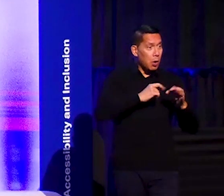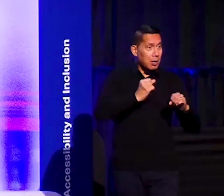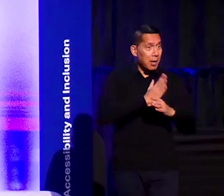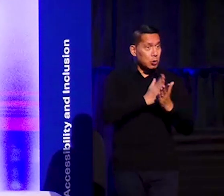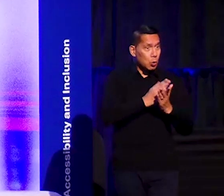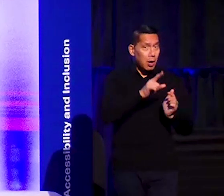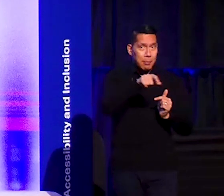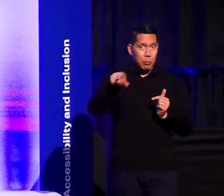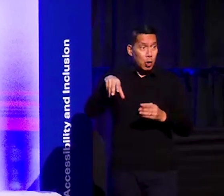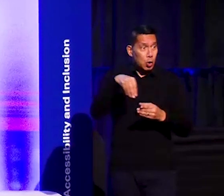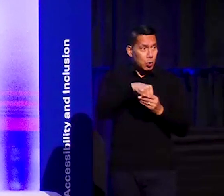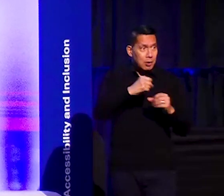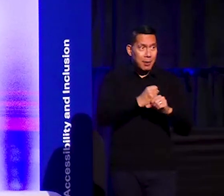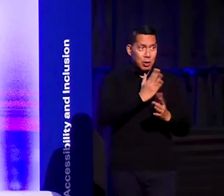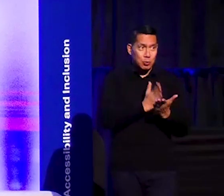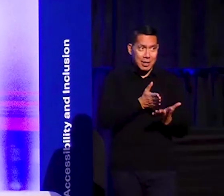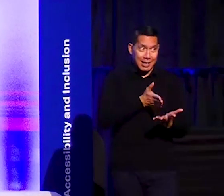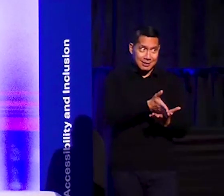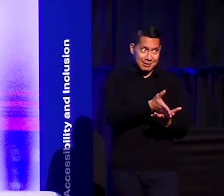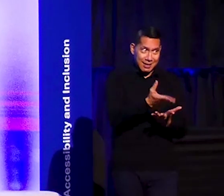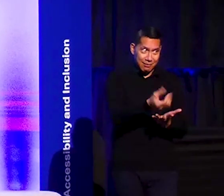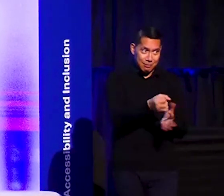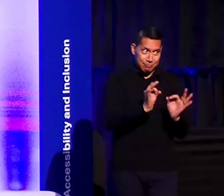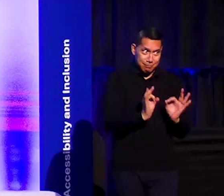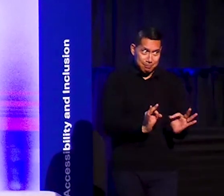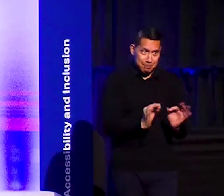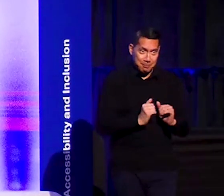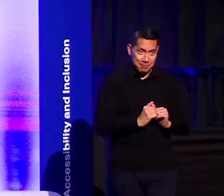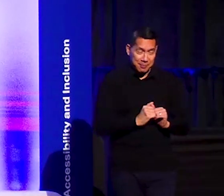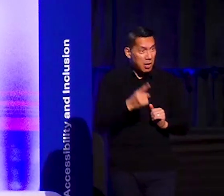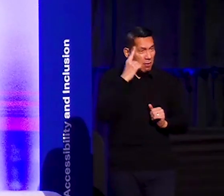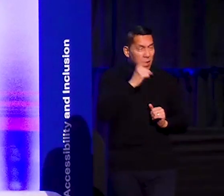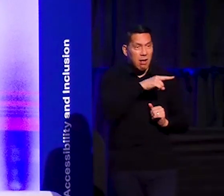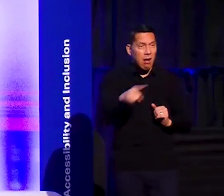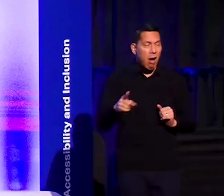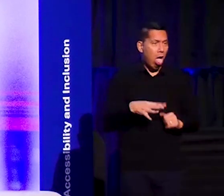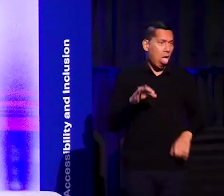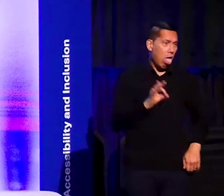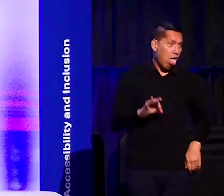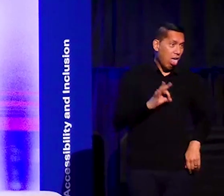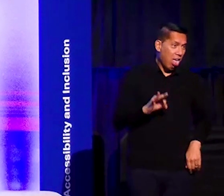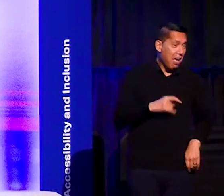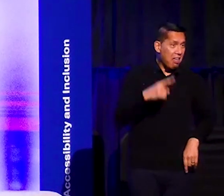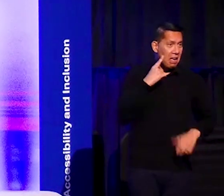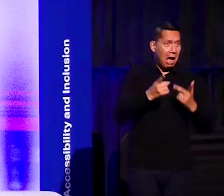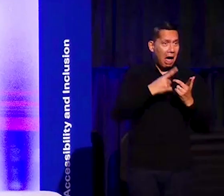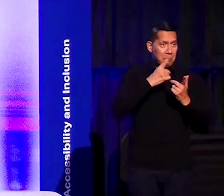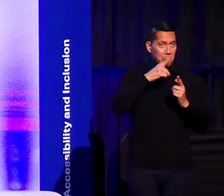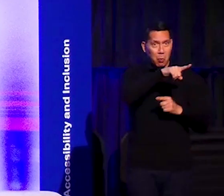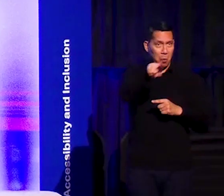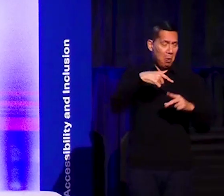design. It's these things that you might take for granted as a designer and that you might let other people talk you out